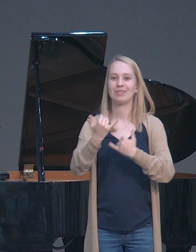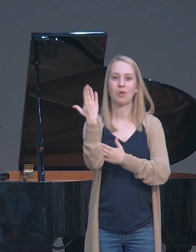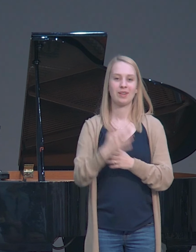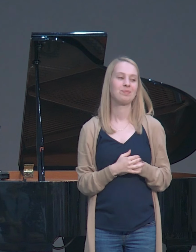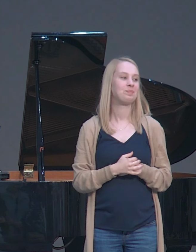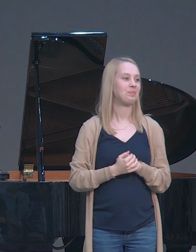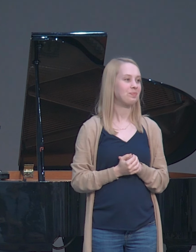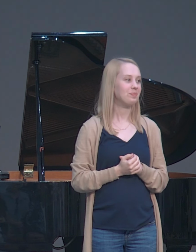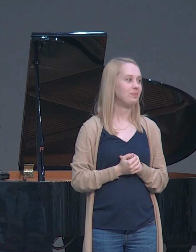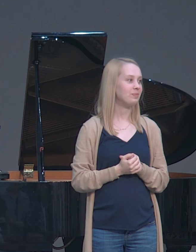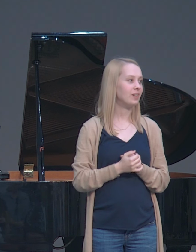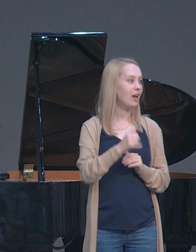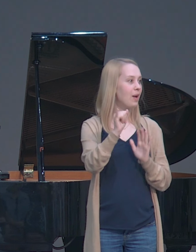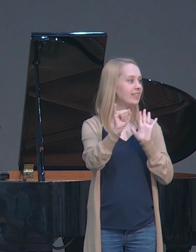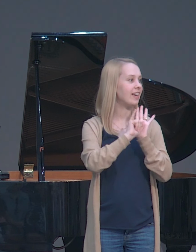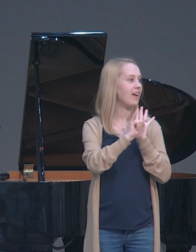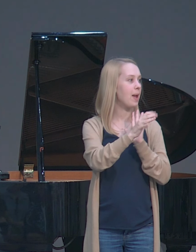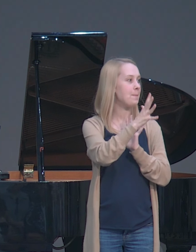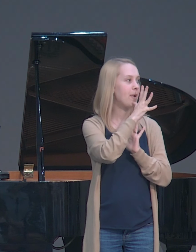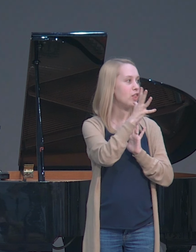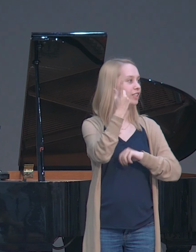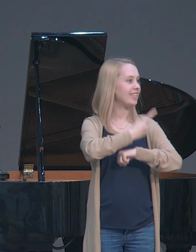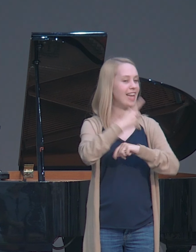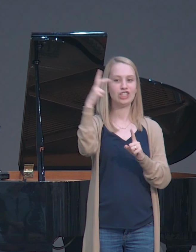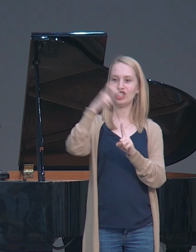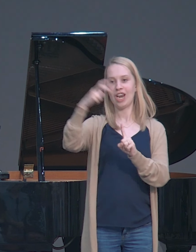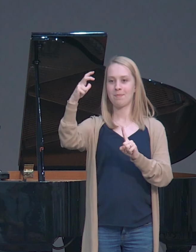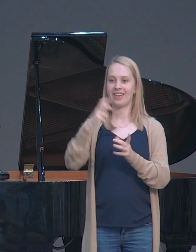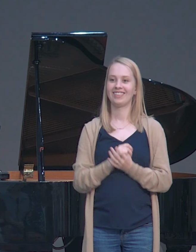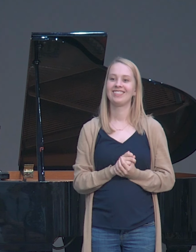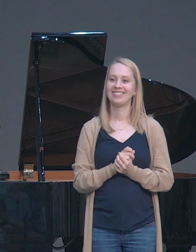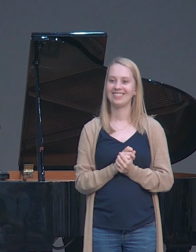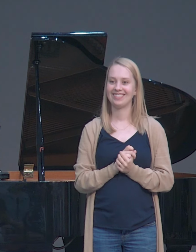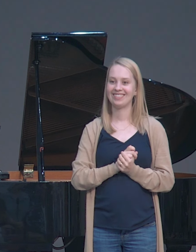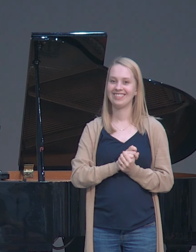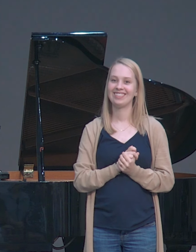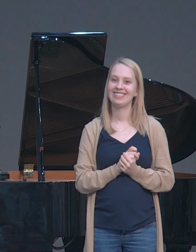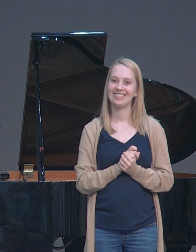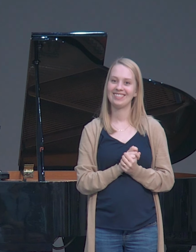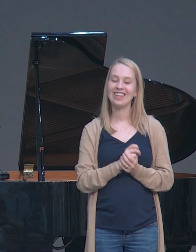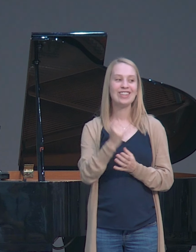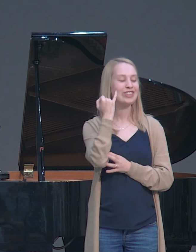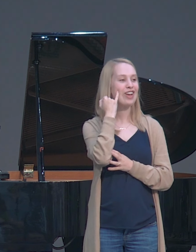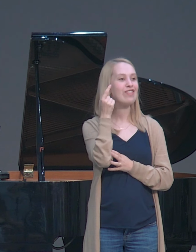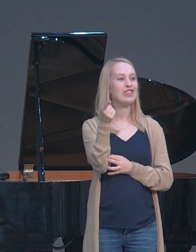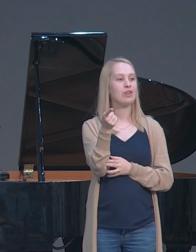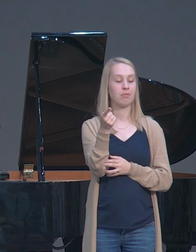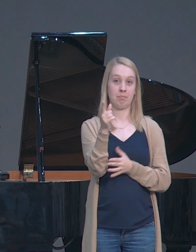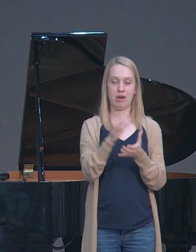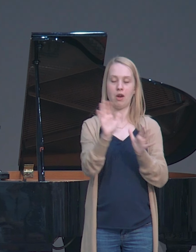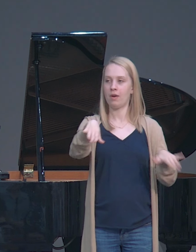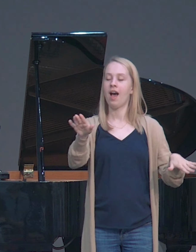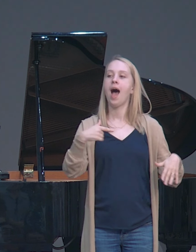And I want to identify our Mother's Day champion. So, if you have been